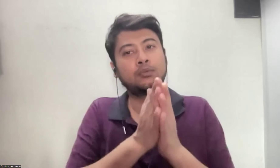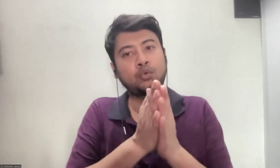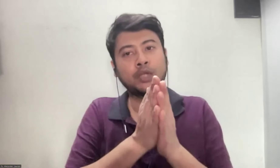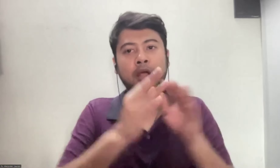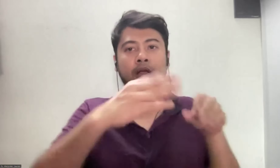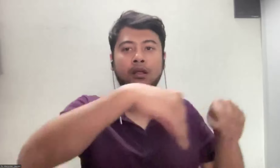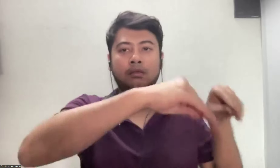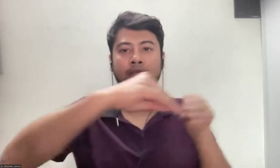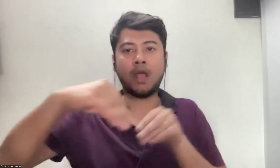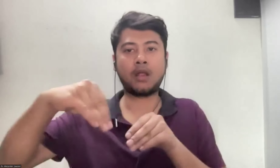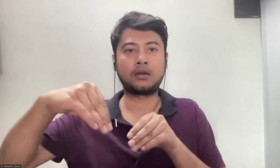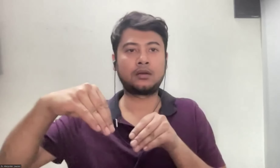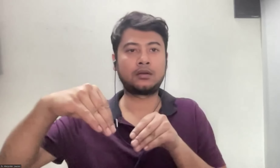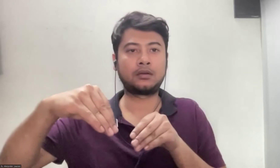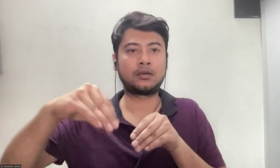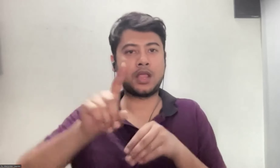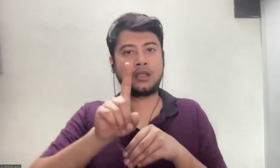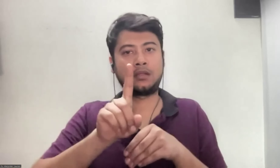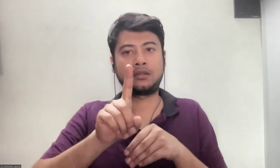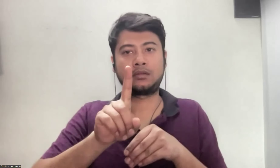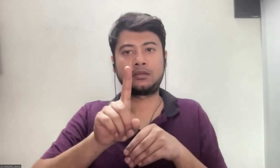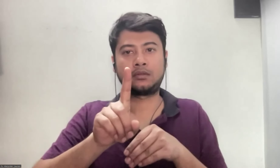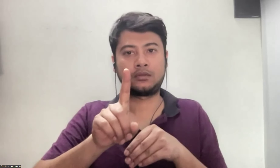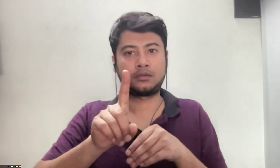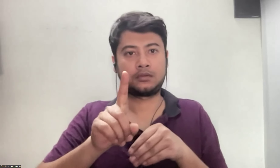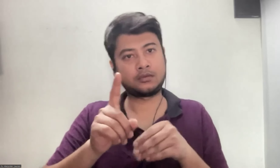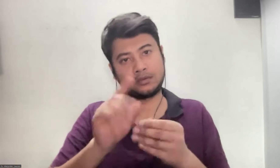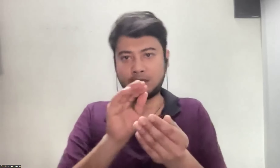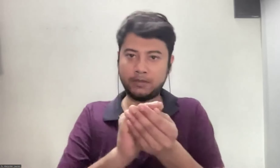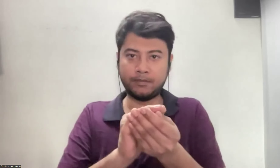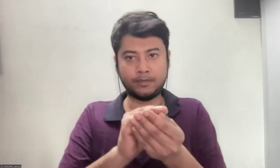it should be there for you. So we move on to second item.